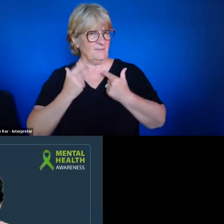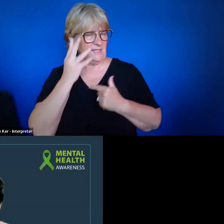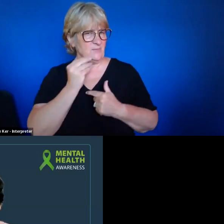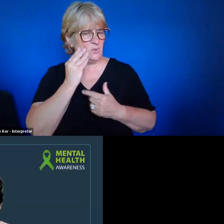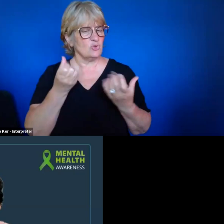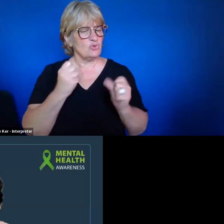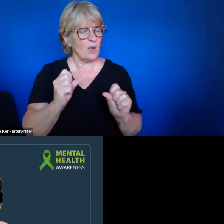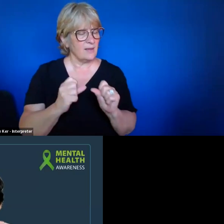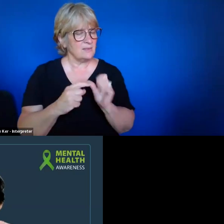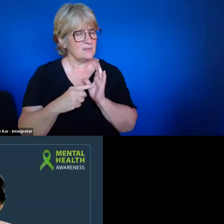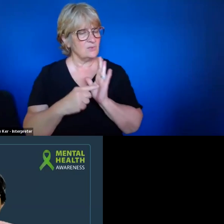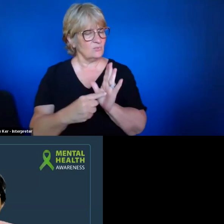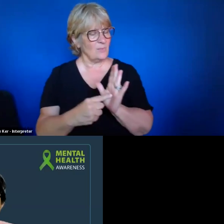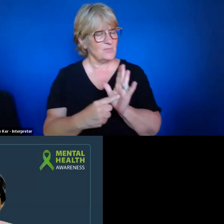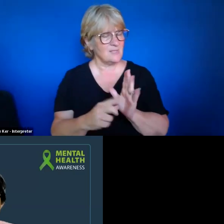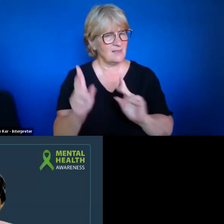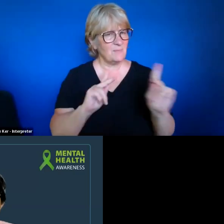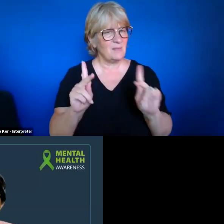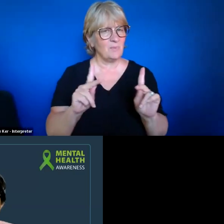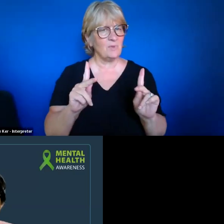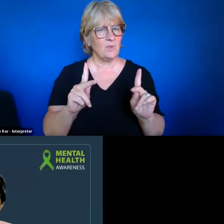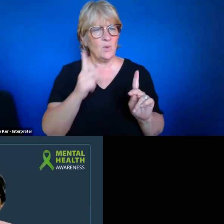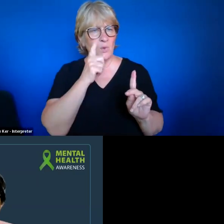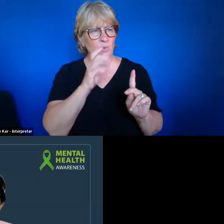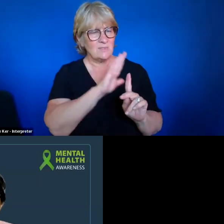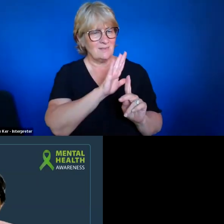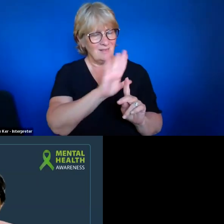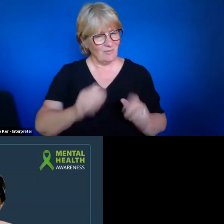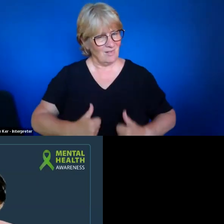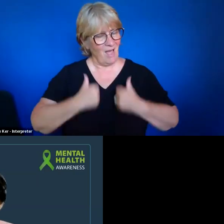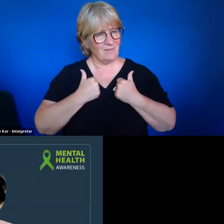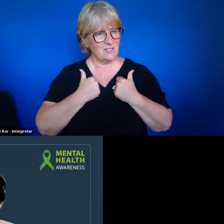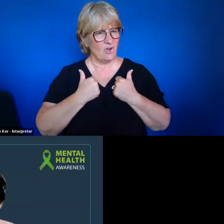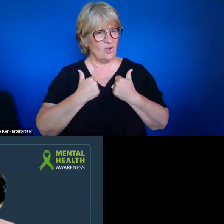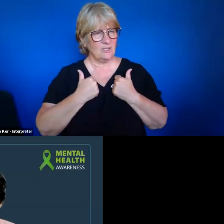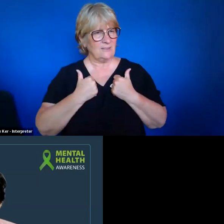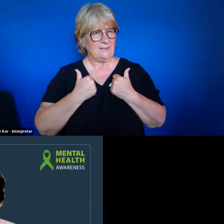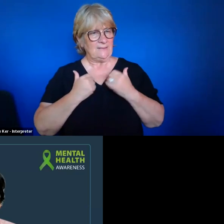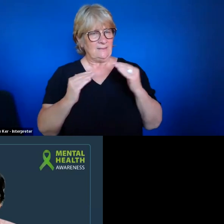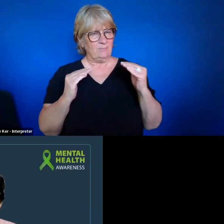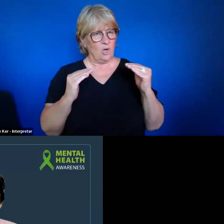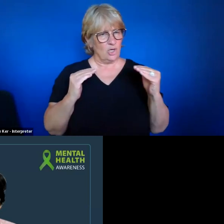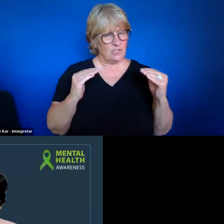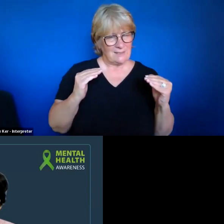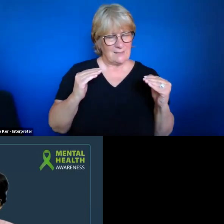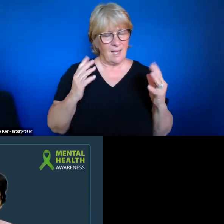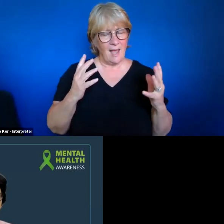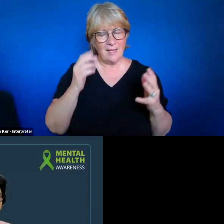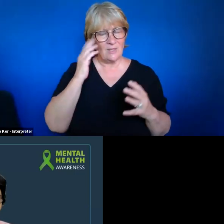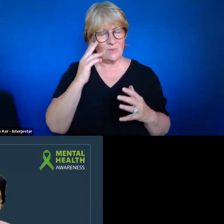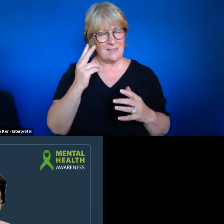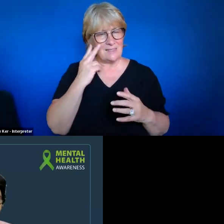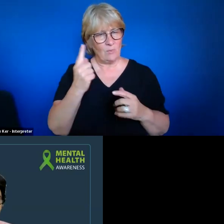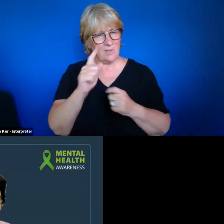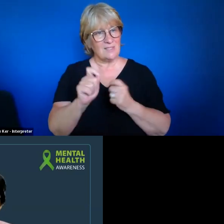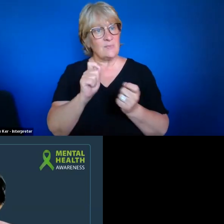people who are marginalized. I feel that there are, I don't see certain voices coming up. One specifically I'll